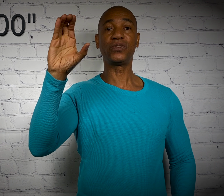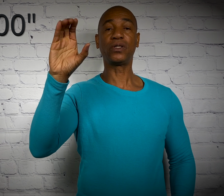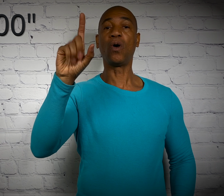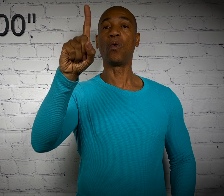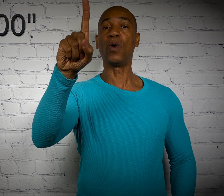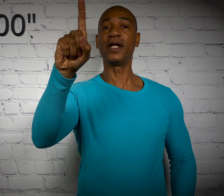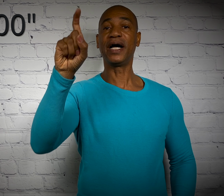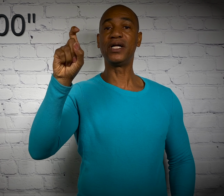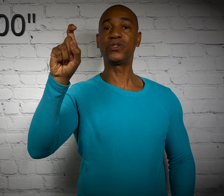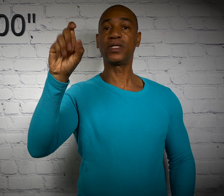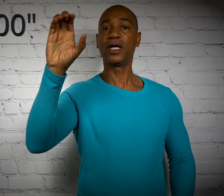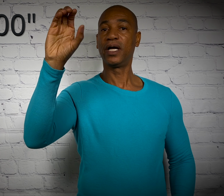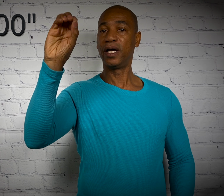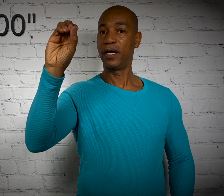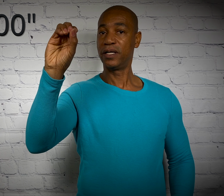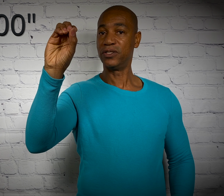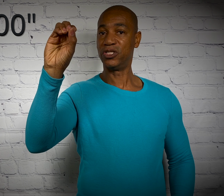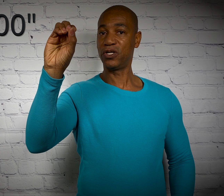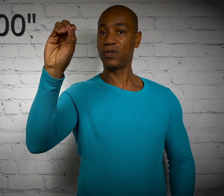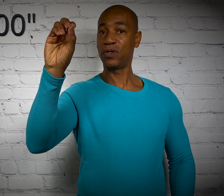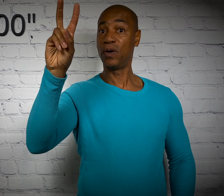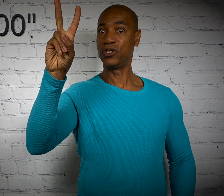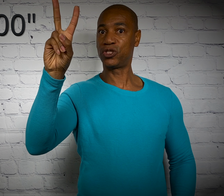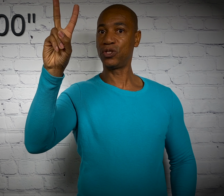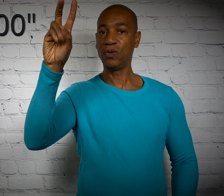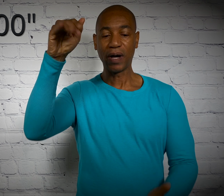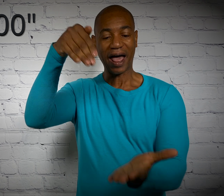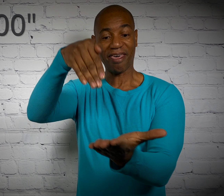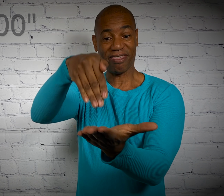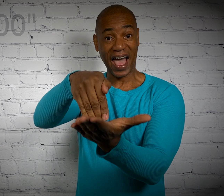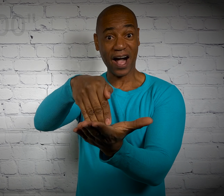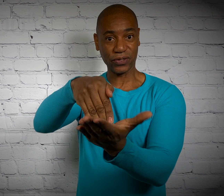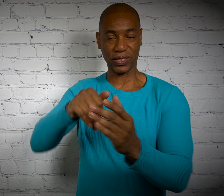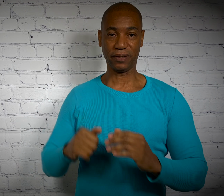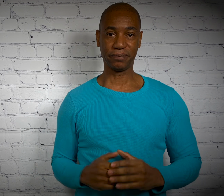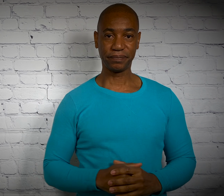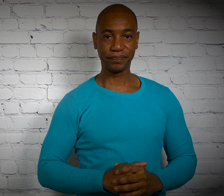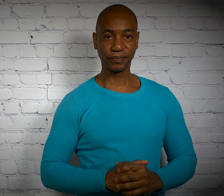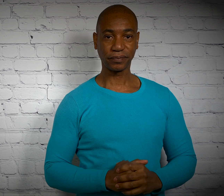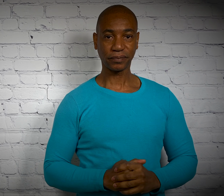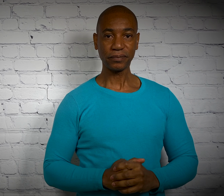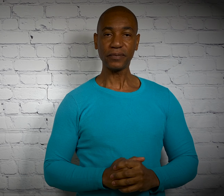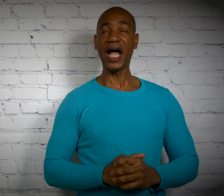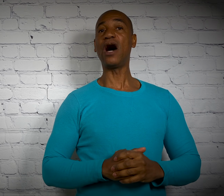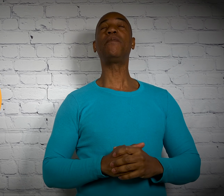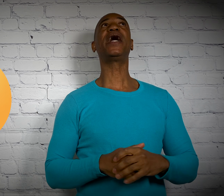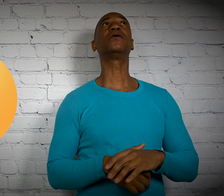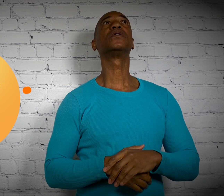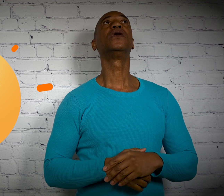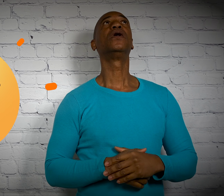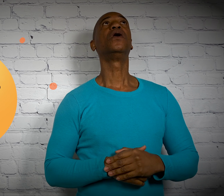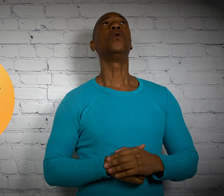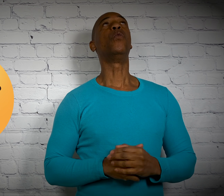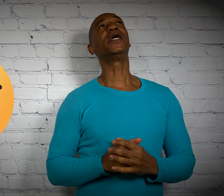100 or 100, 0, 2,000. How about